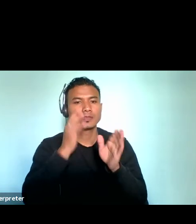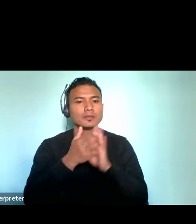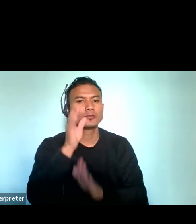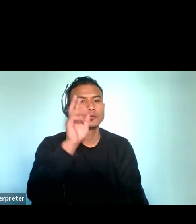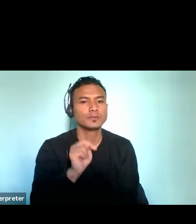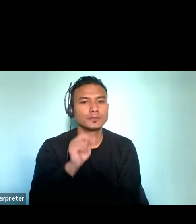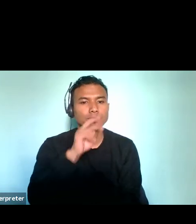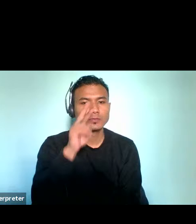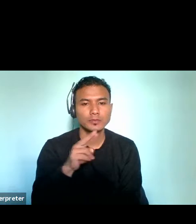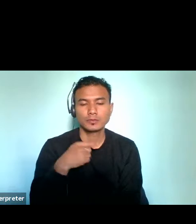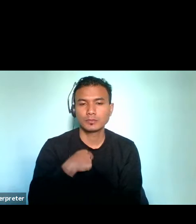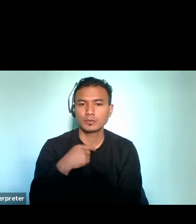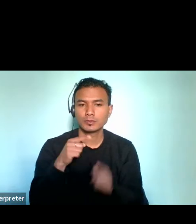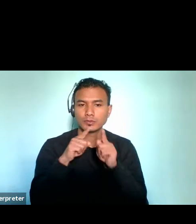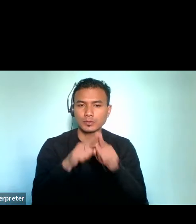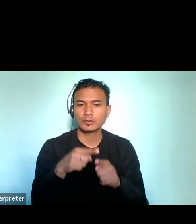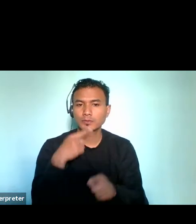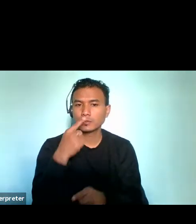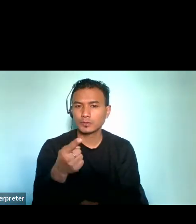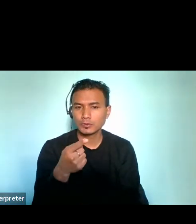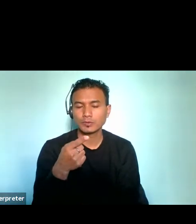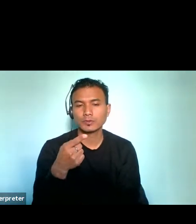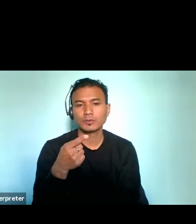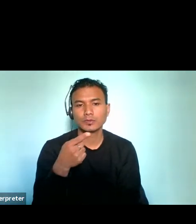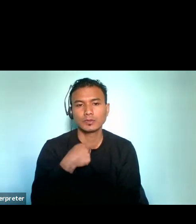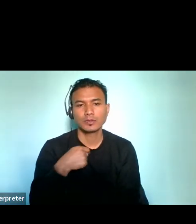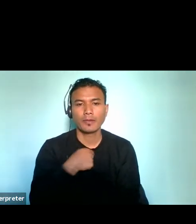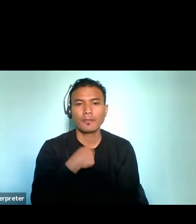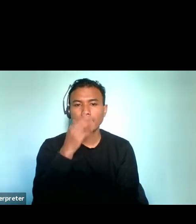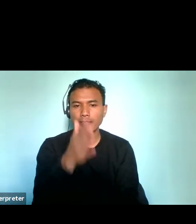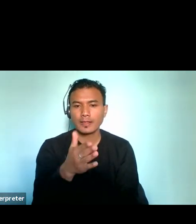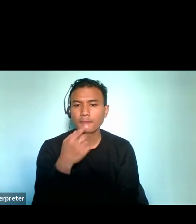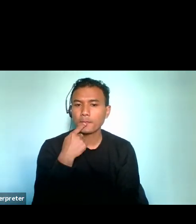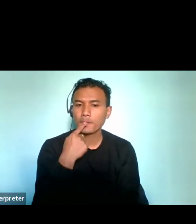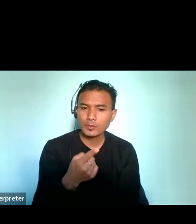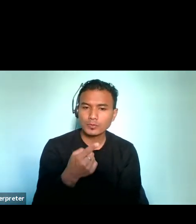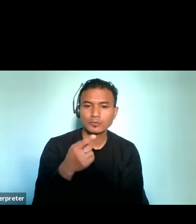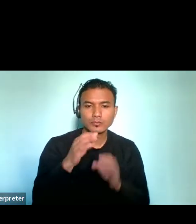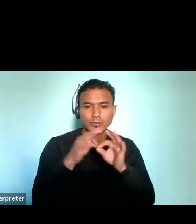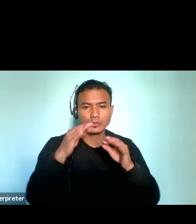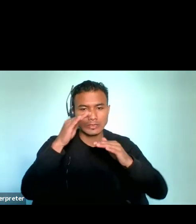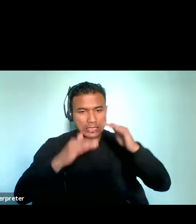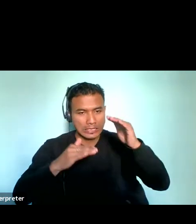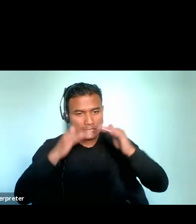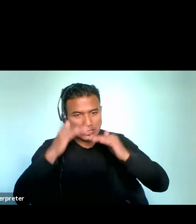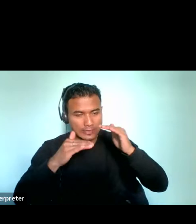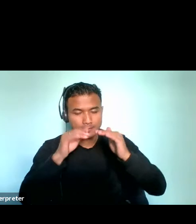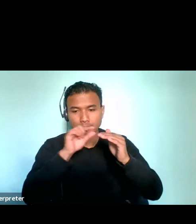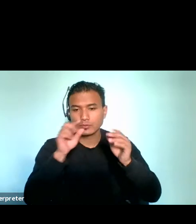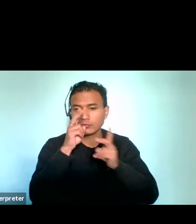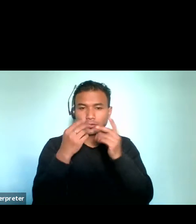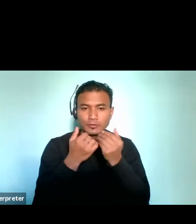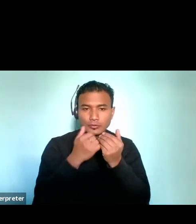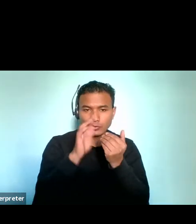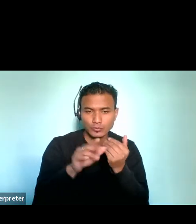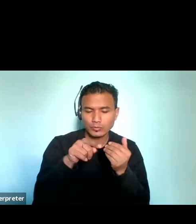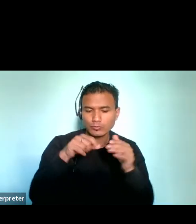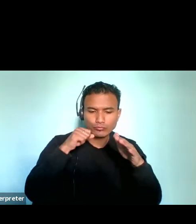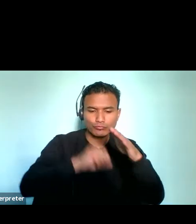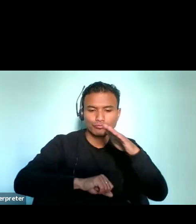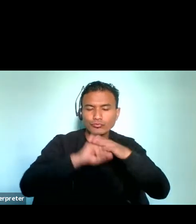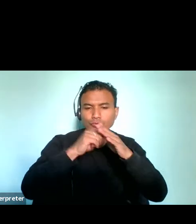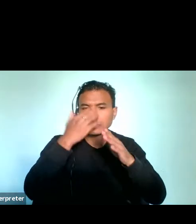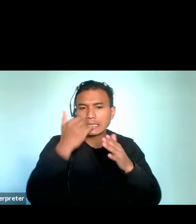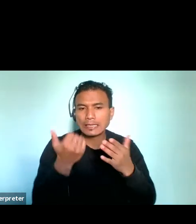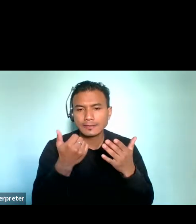to end by saying that, of course, we have spoken about this horizontal inequality. One of the root causes is the issue